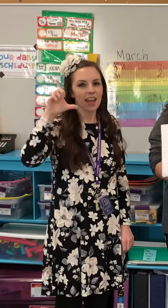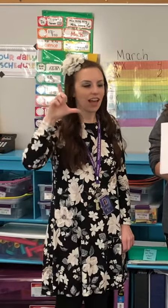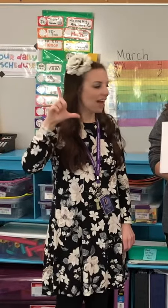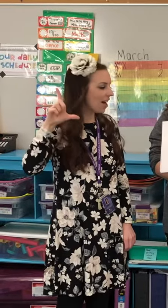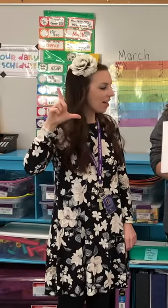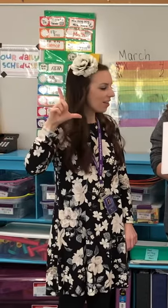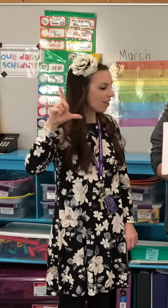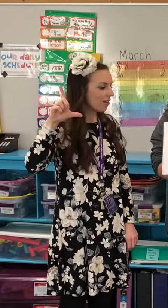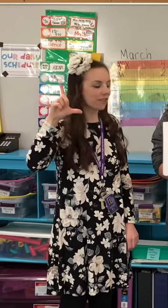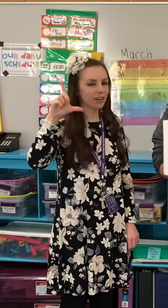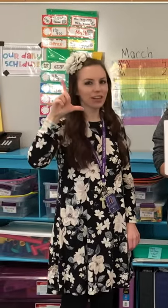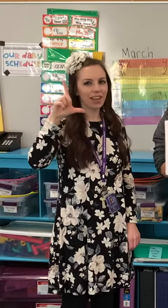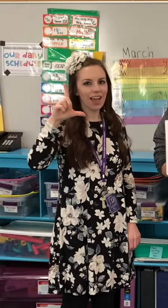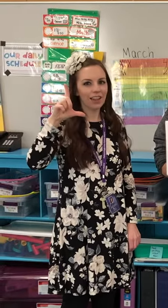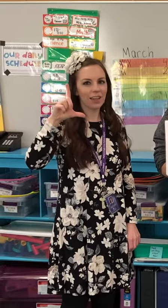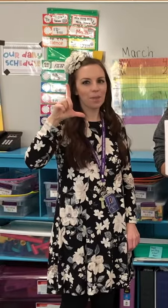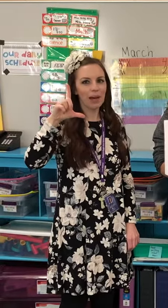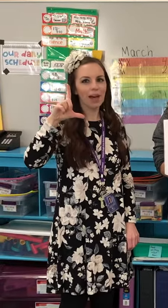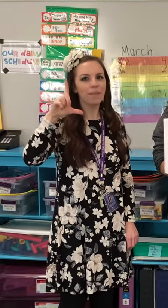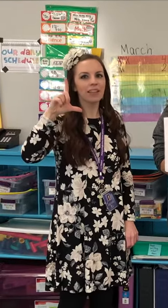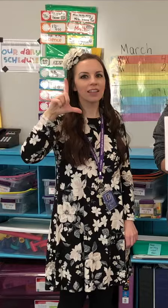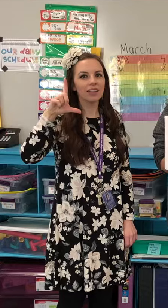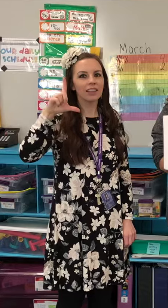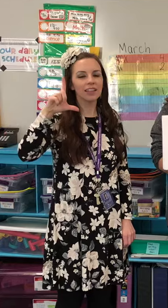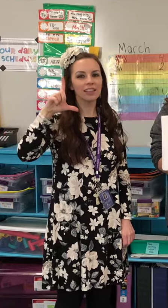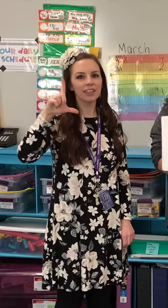kite. L for lollipop.